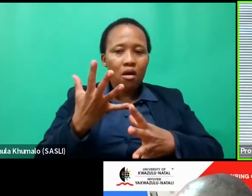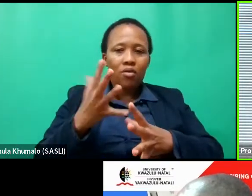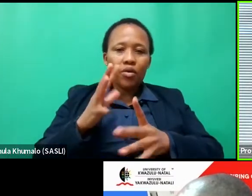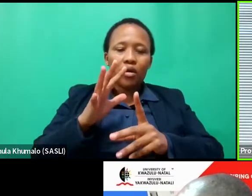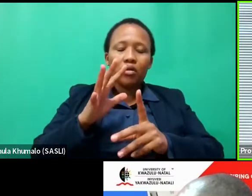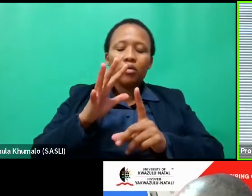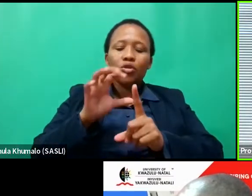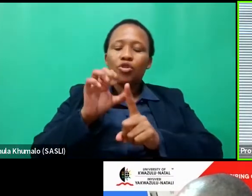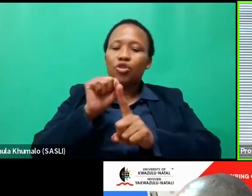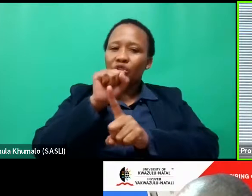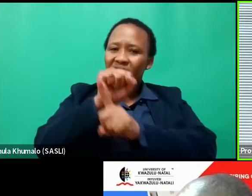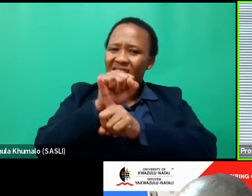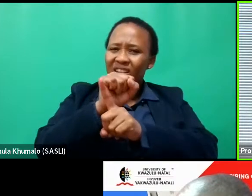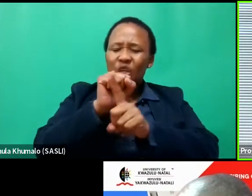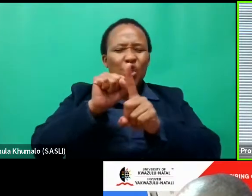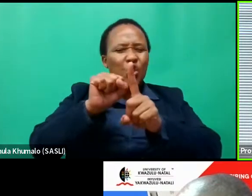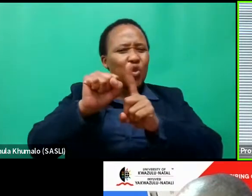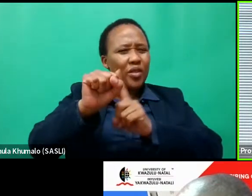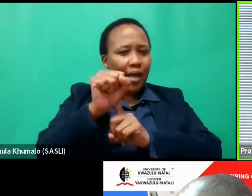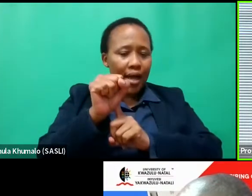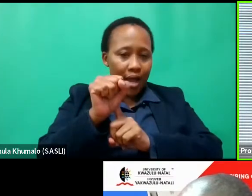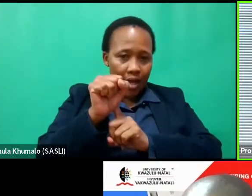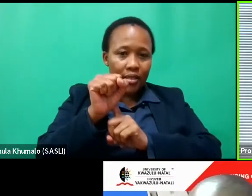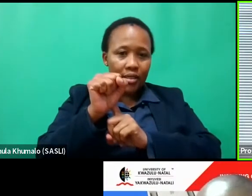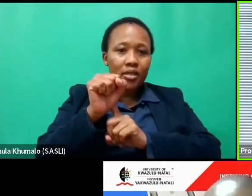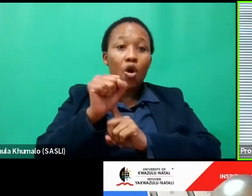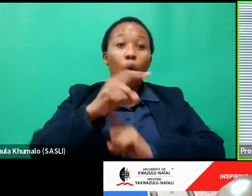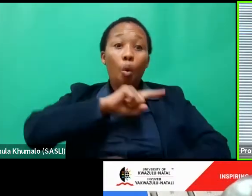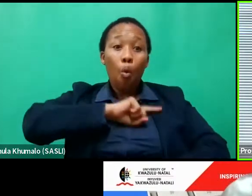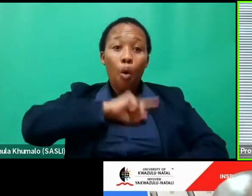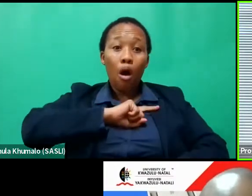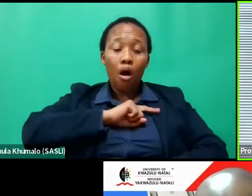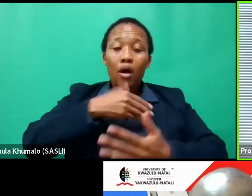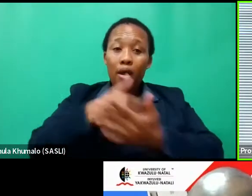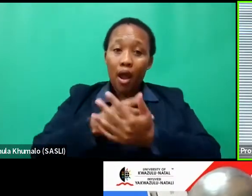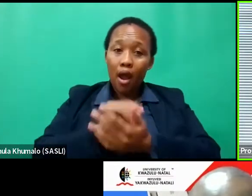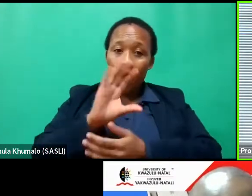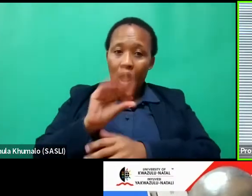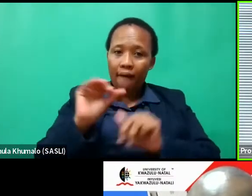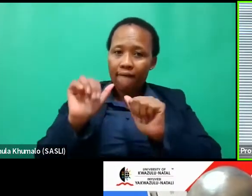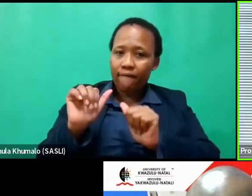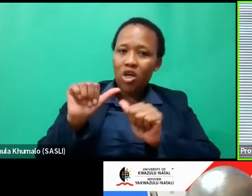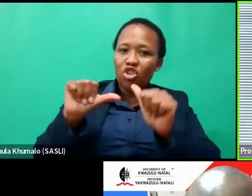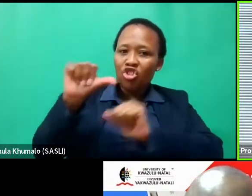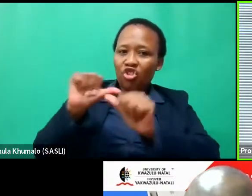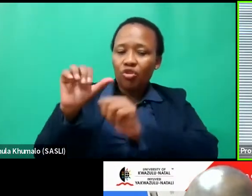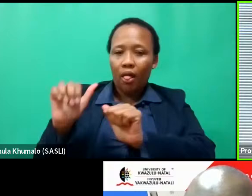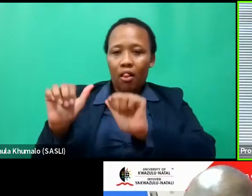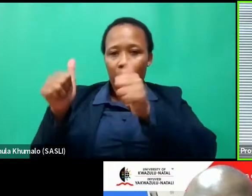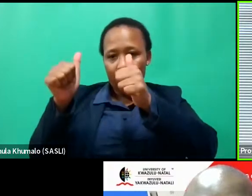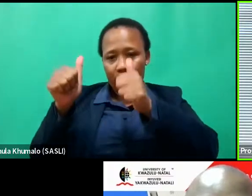in the interest of the social good. Thank you, Mr. Dlamini. I wish you well for the rest of the conference.